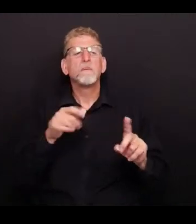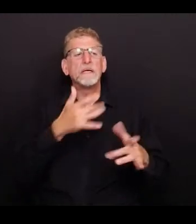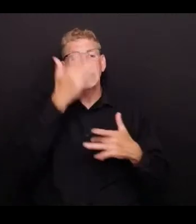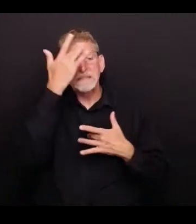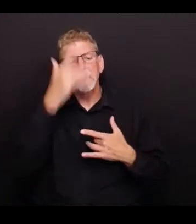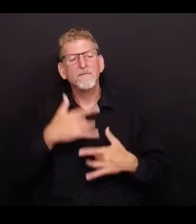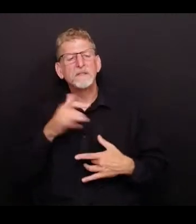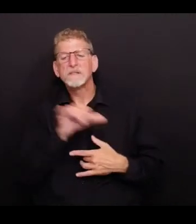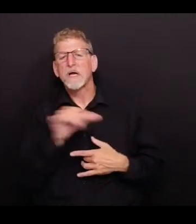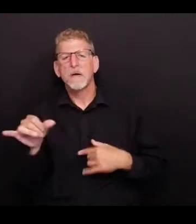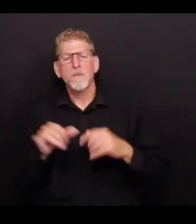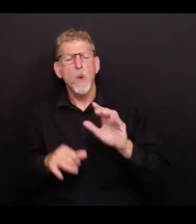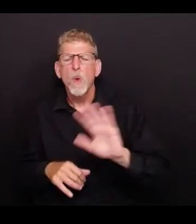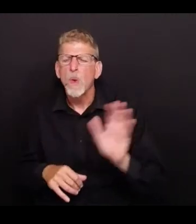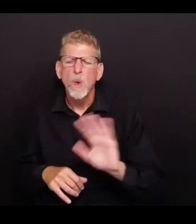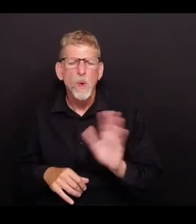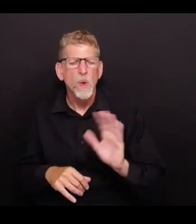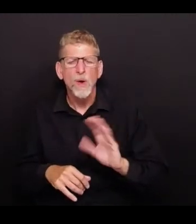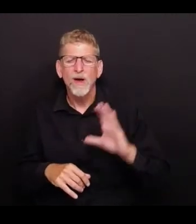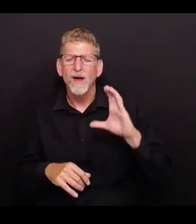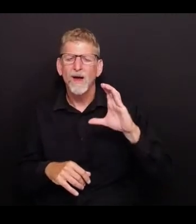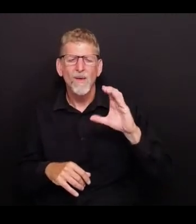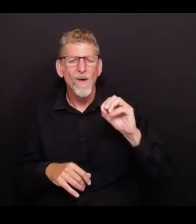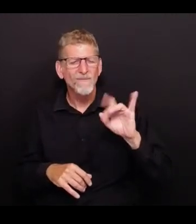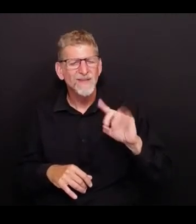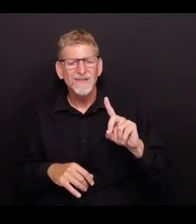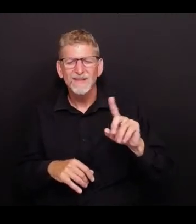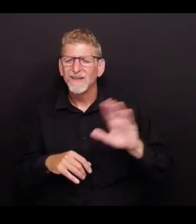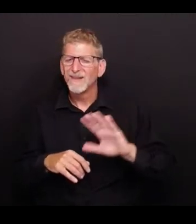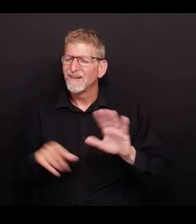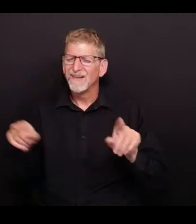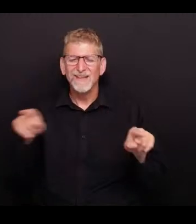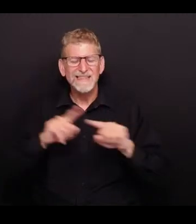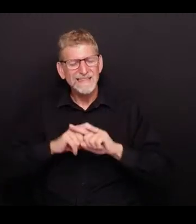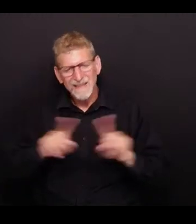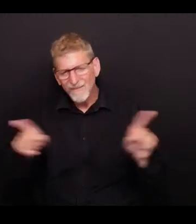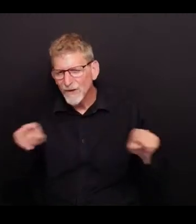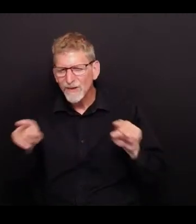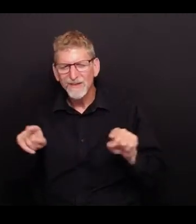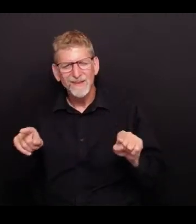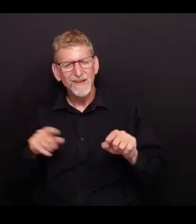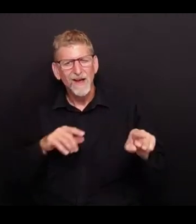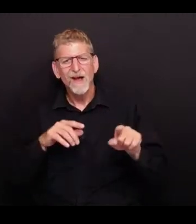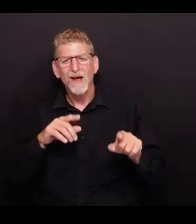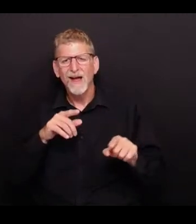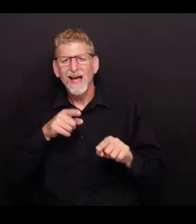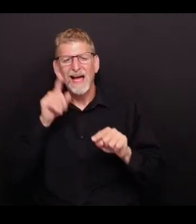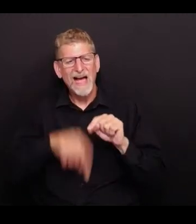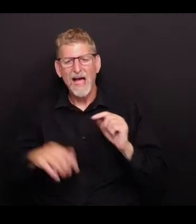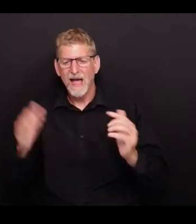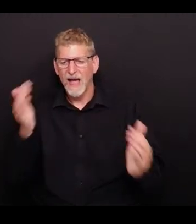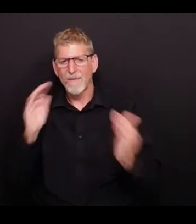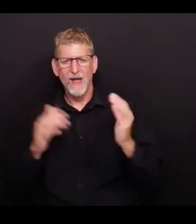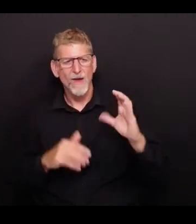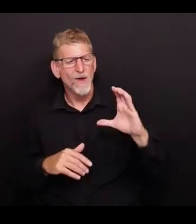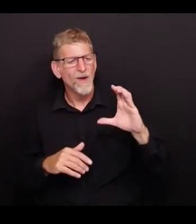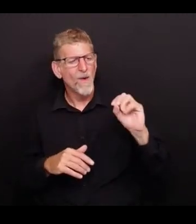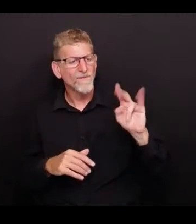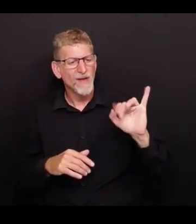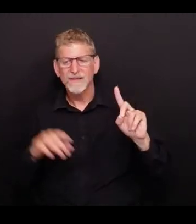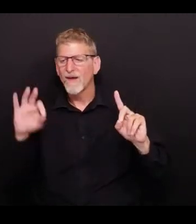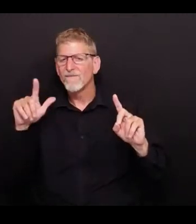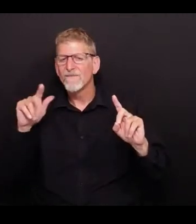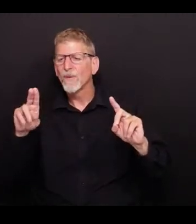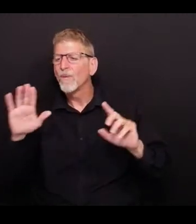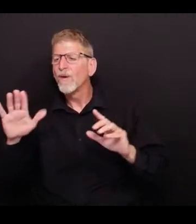and have distancing and all these masking and all these other measures for the flu. So it's a false comparison to try to look